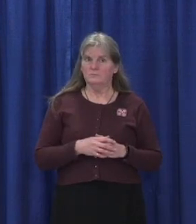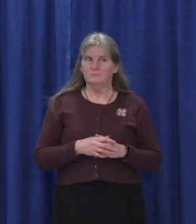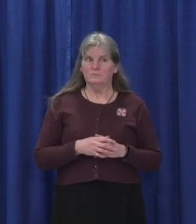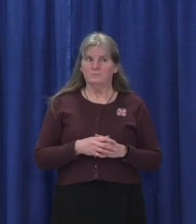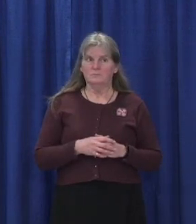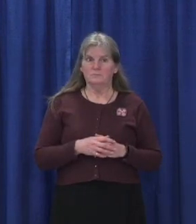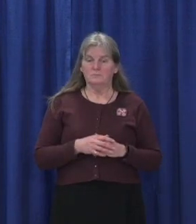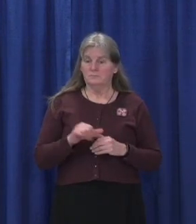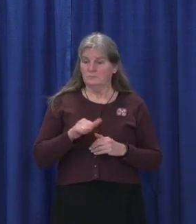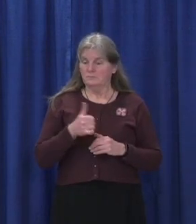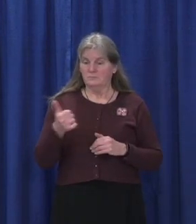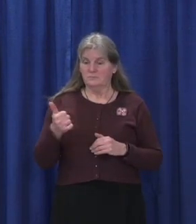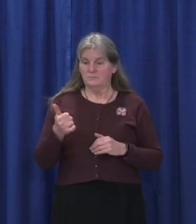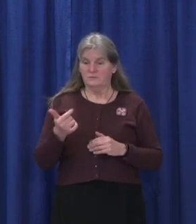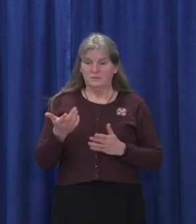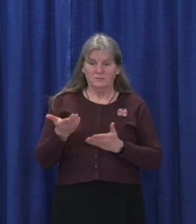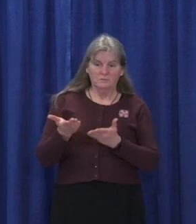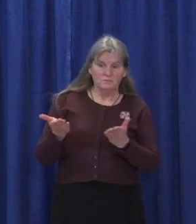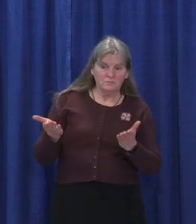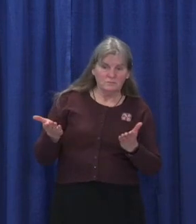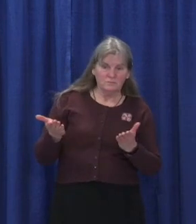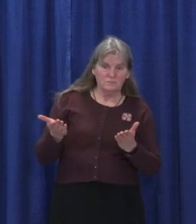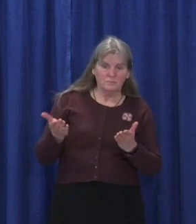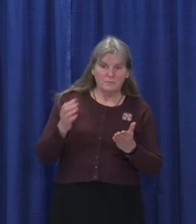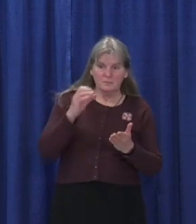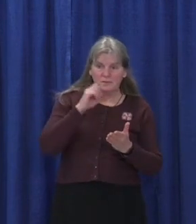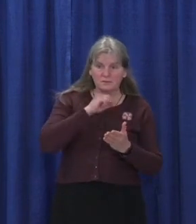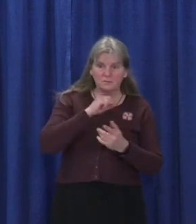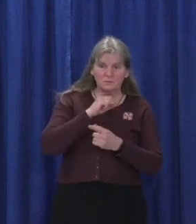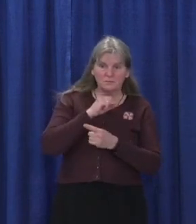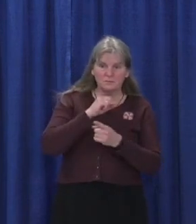And did I miss any other reporters on the line?